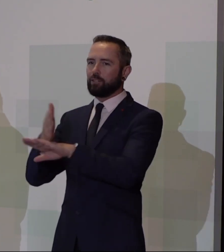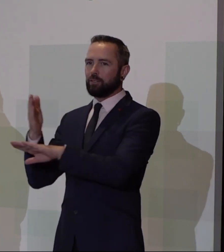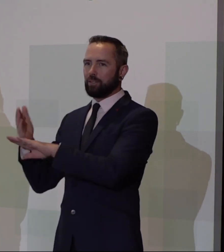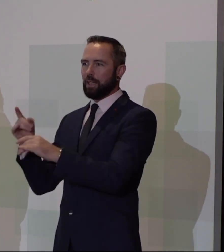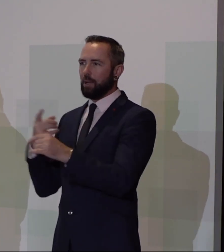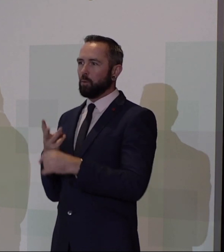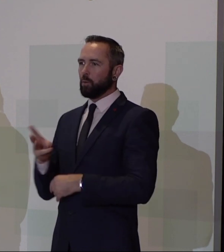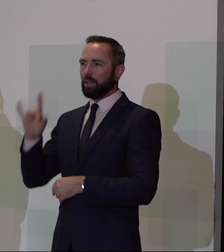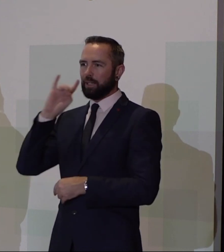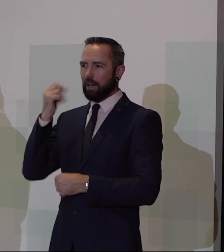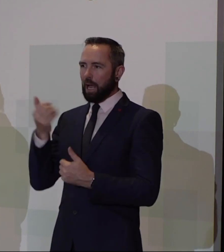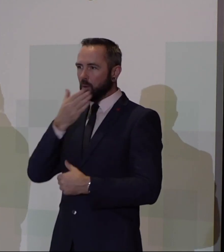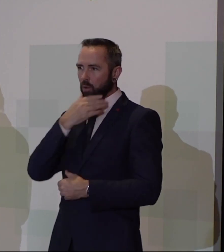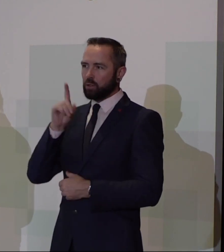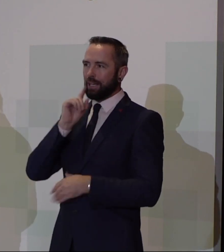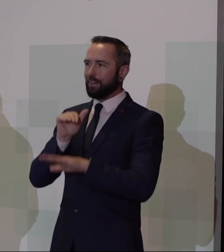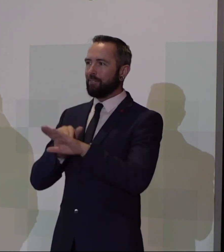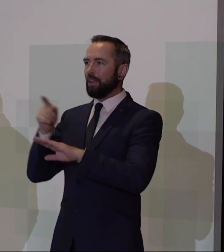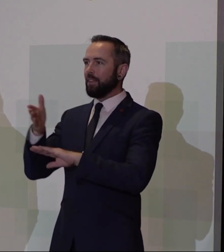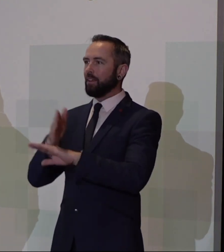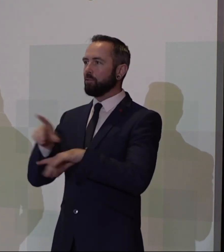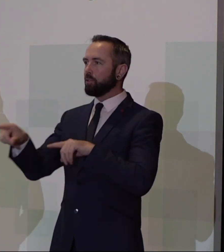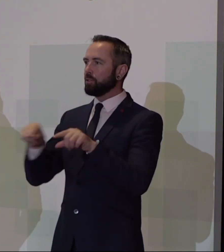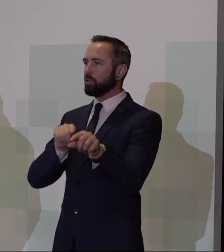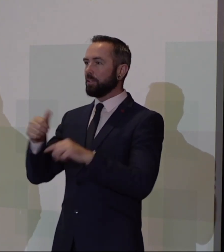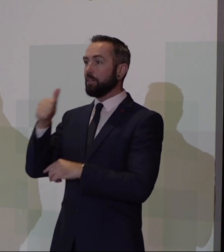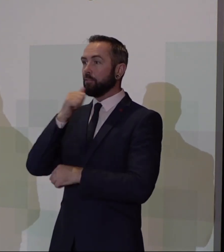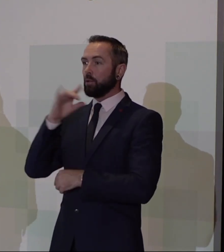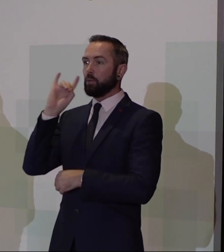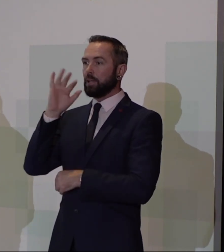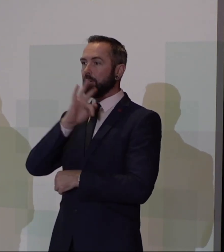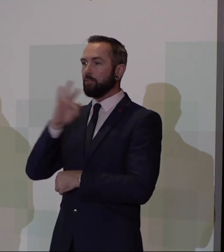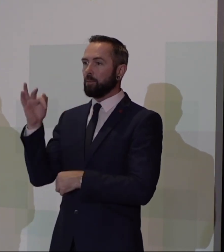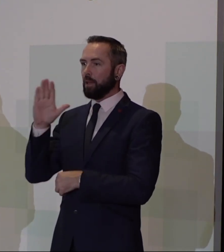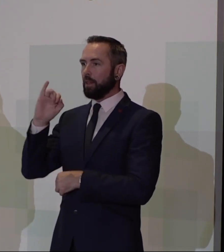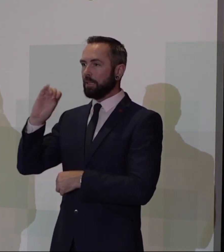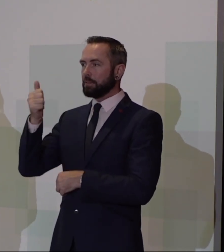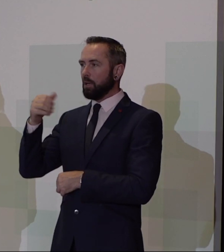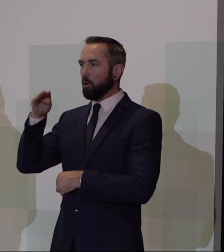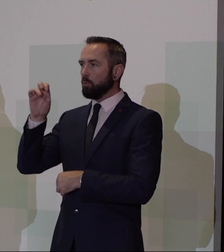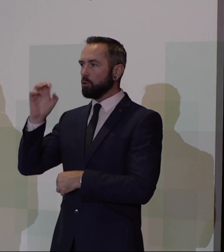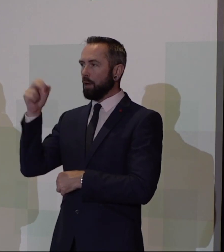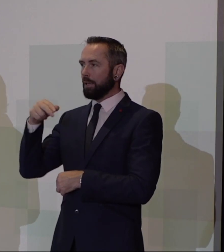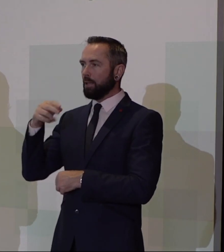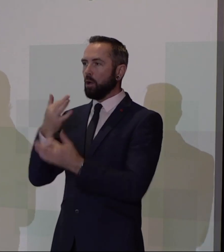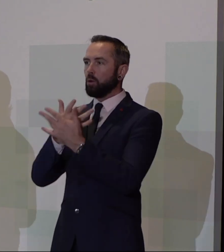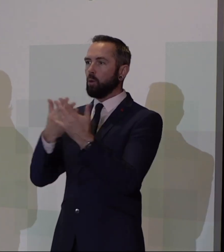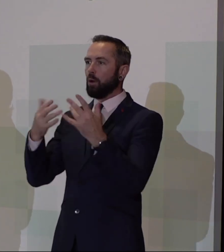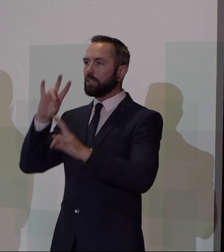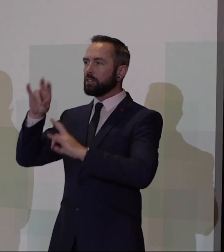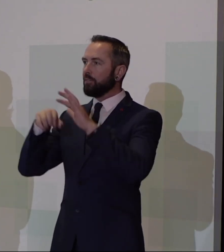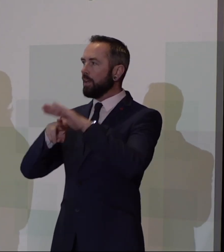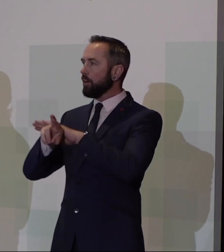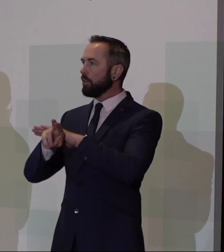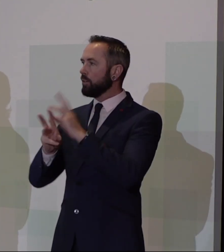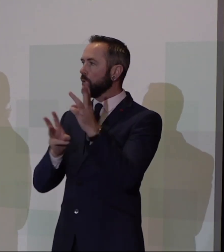will hear how their gender has affected their career choices. First, we're going to hear from Lisa O'Brien, who's a quantity surveyor. So you might say that